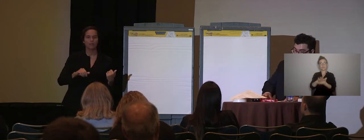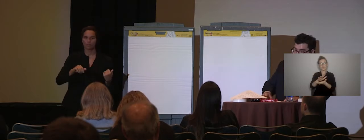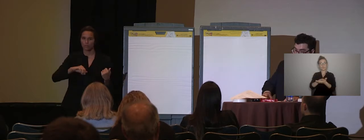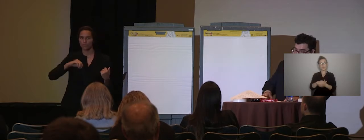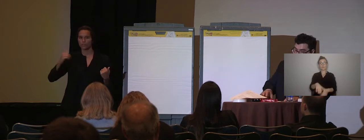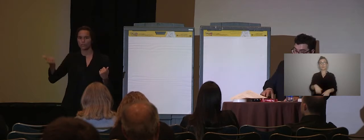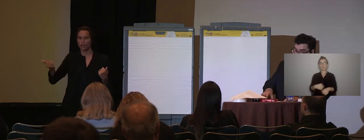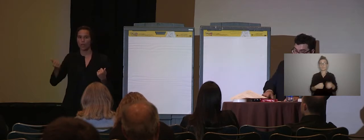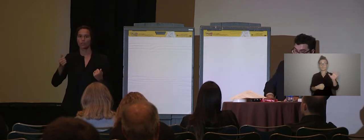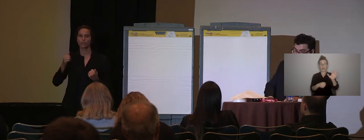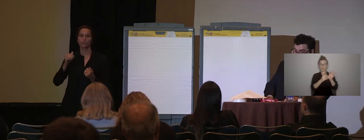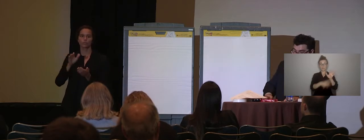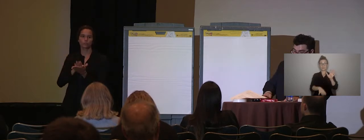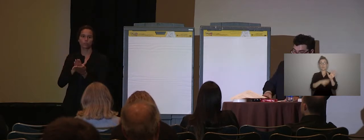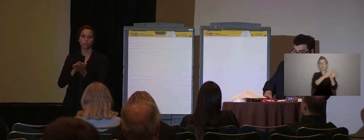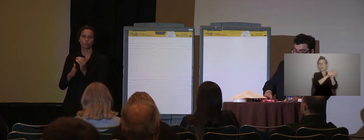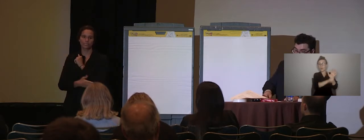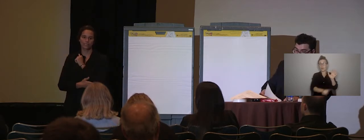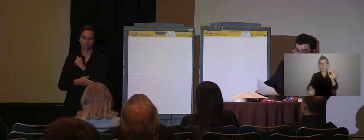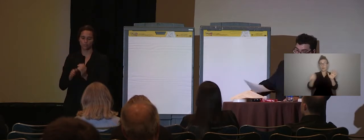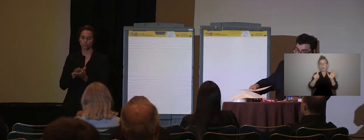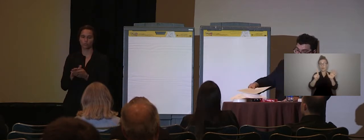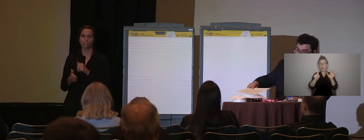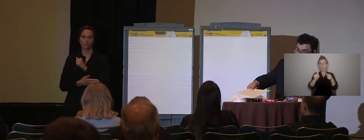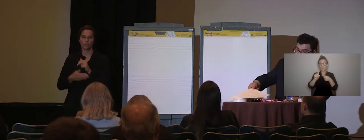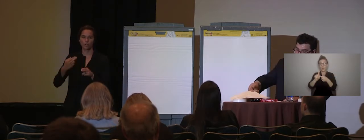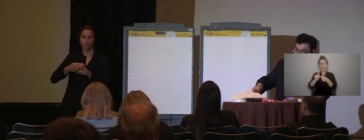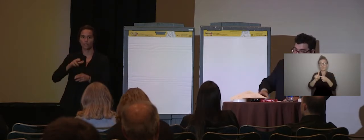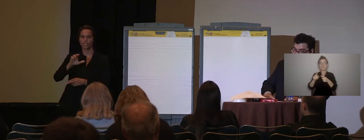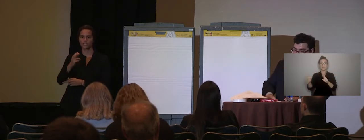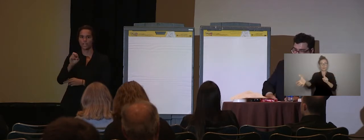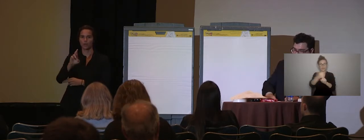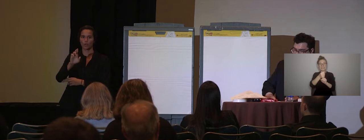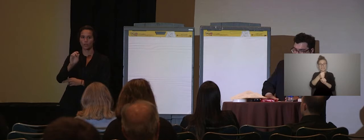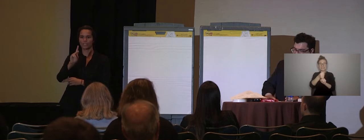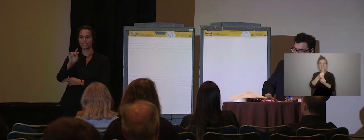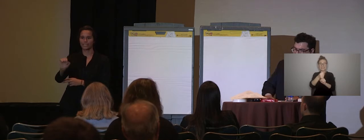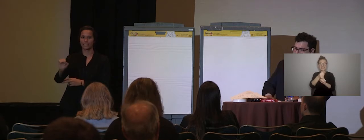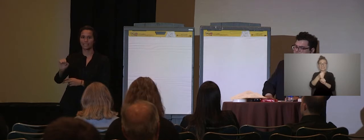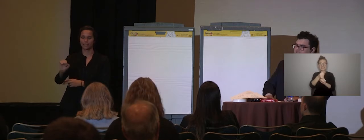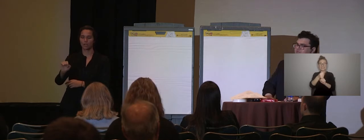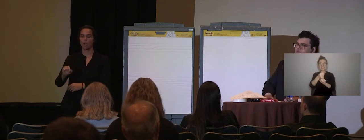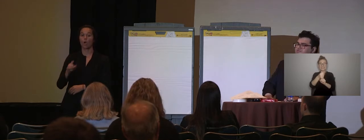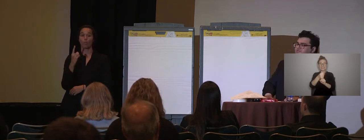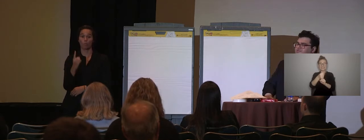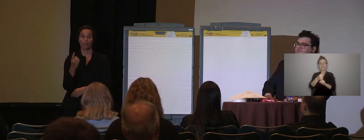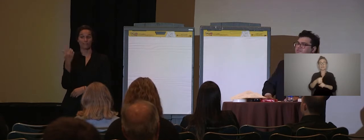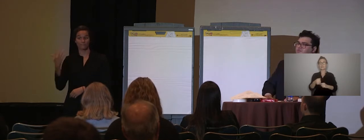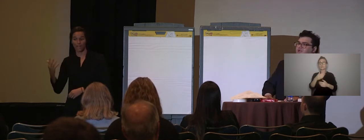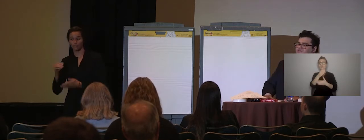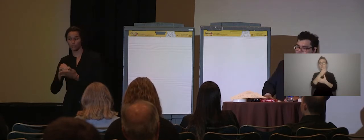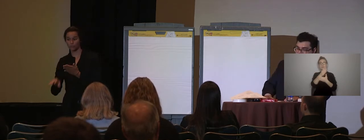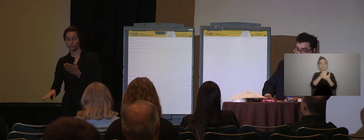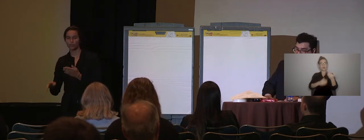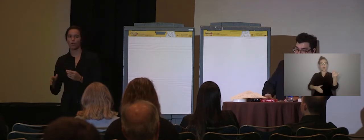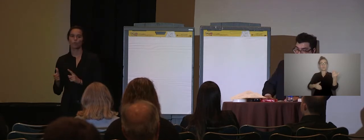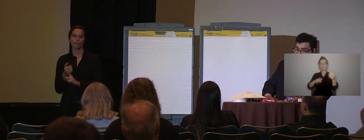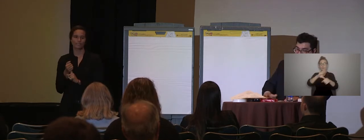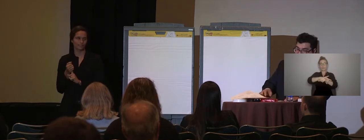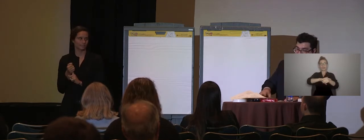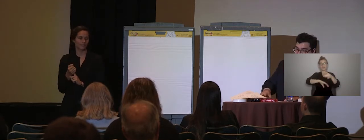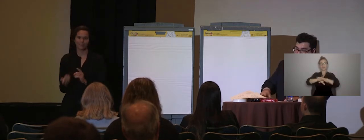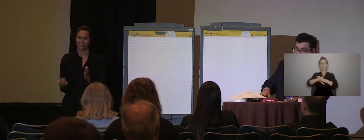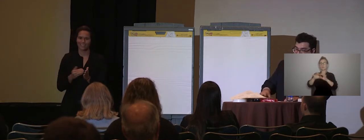Cherokee School, where 1 in 5 students have been arrested. And as I alluded to, some of the arrests are